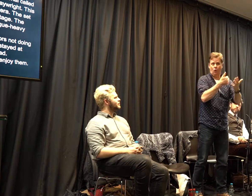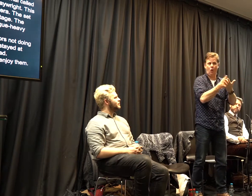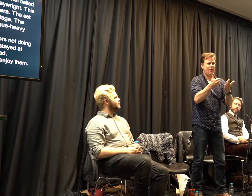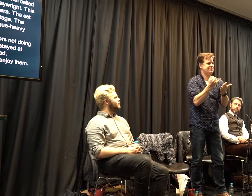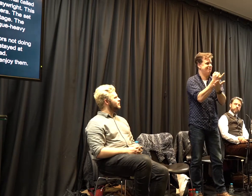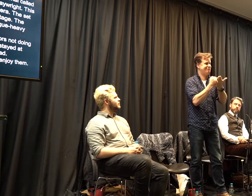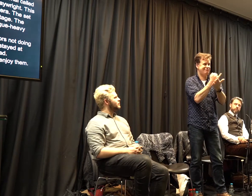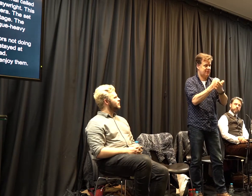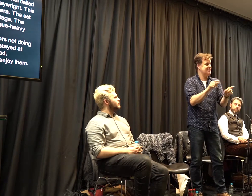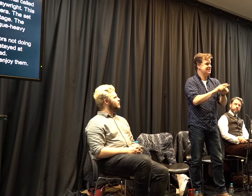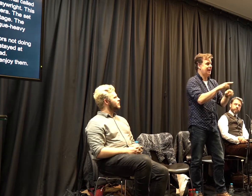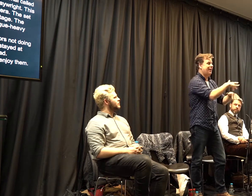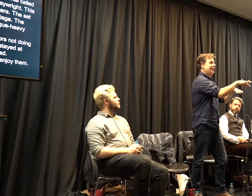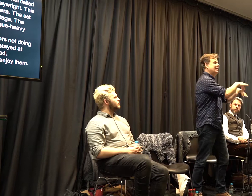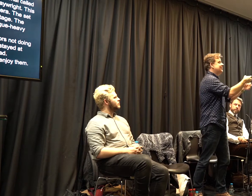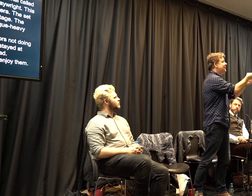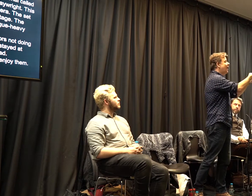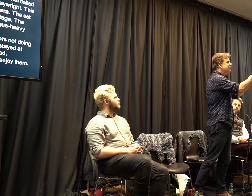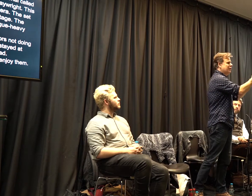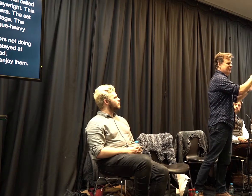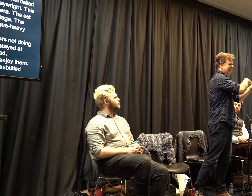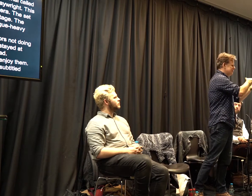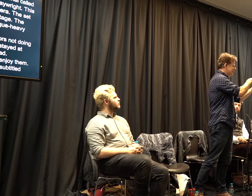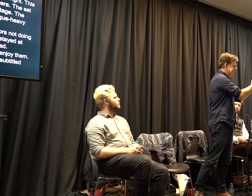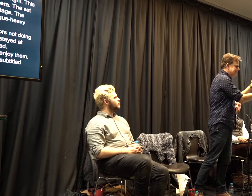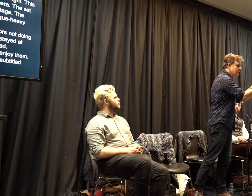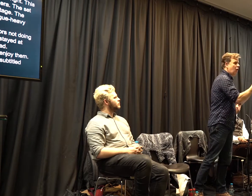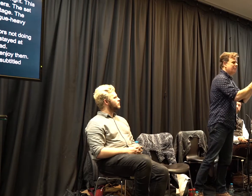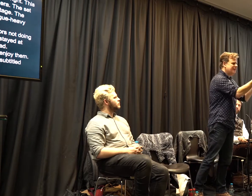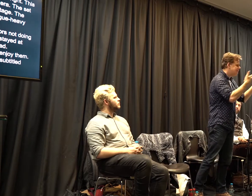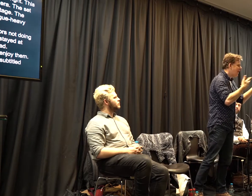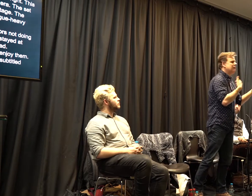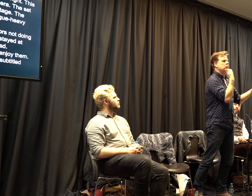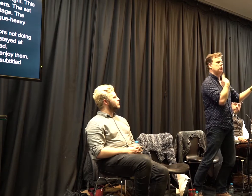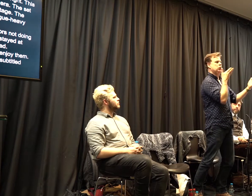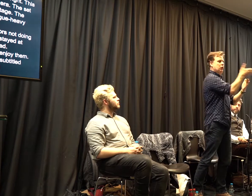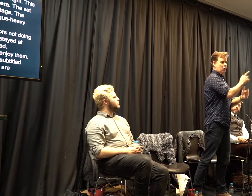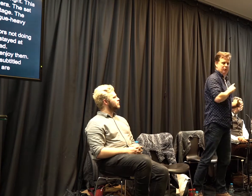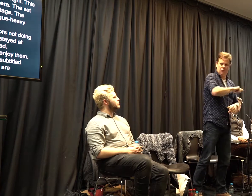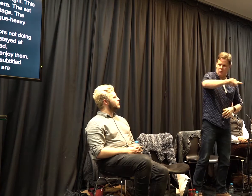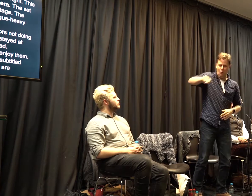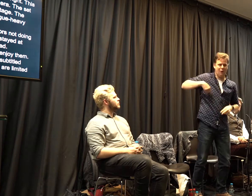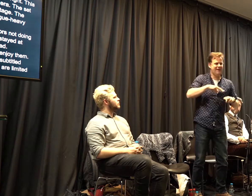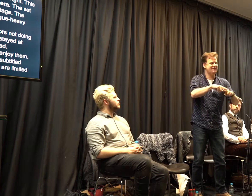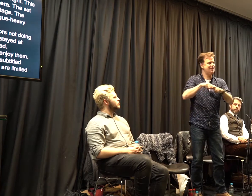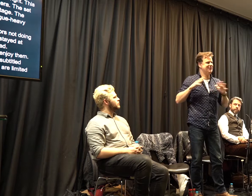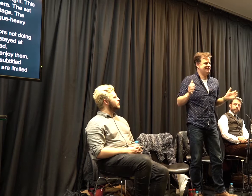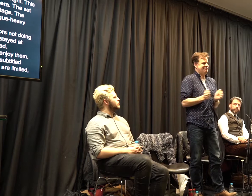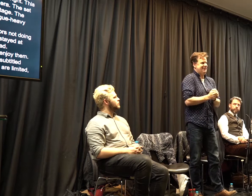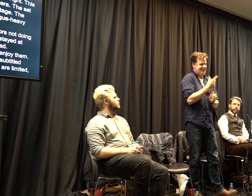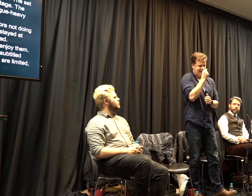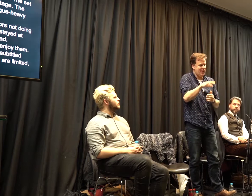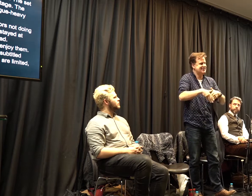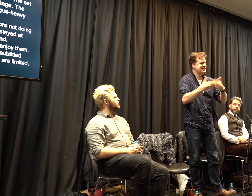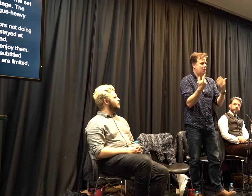I'll watch a subtitle performance. The schedule and the options are limited. So sometimes I have